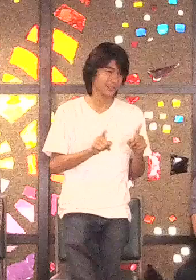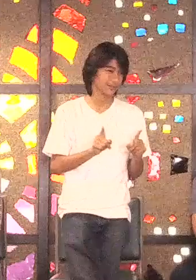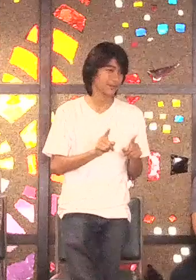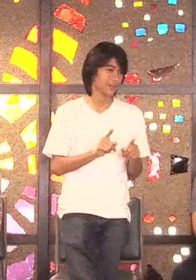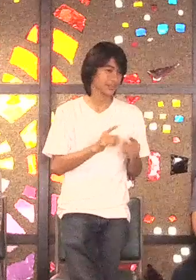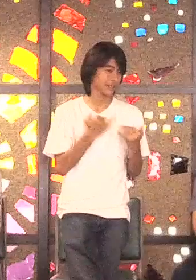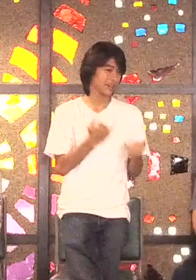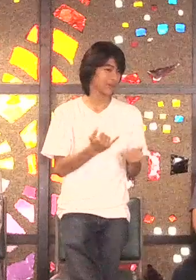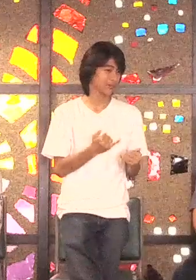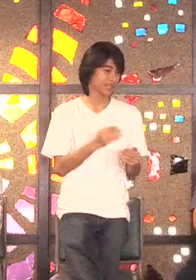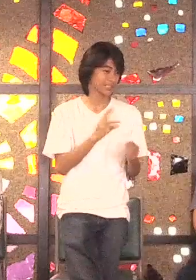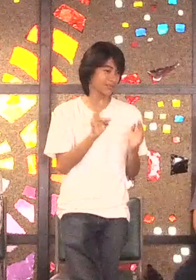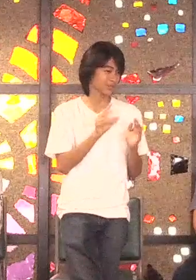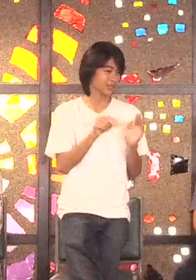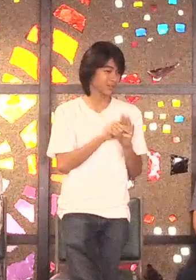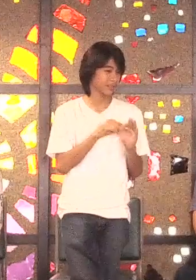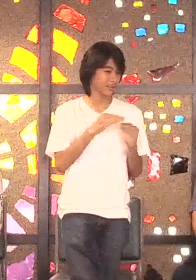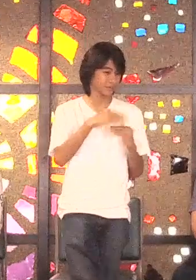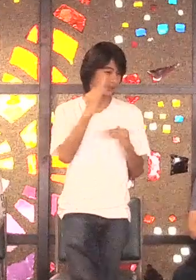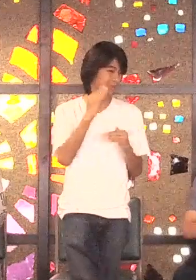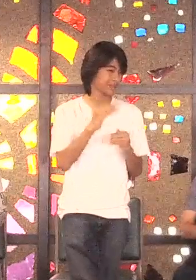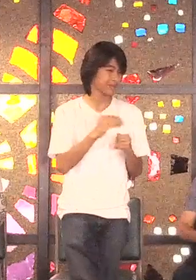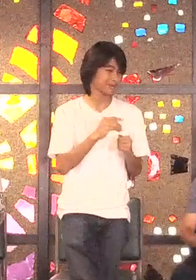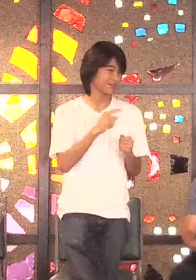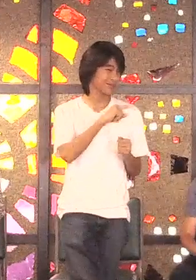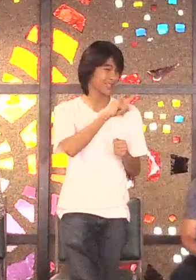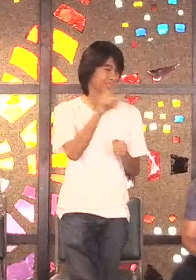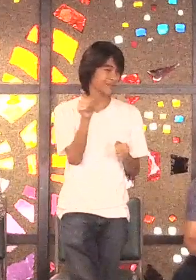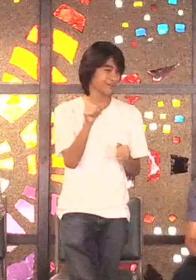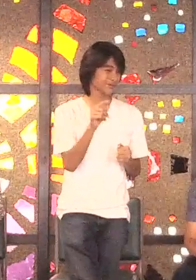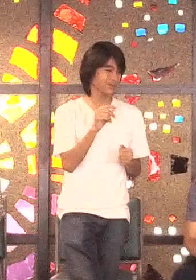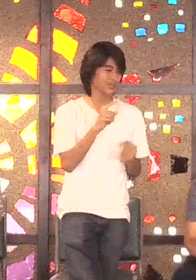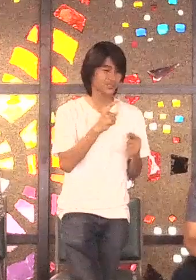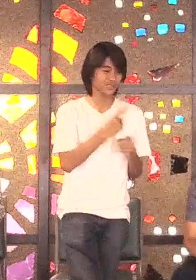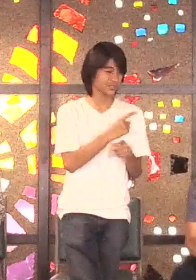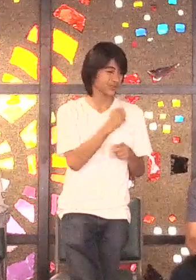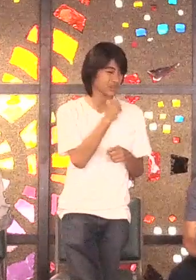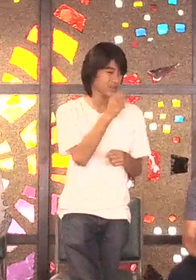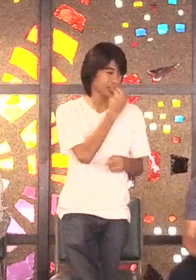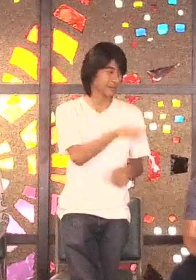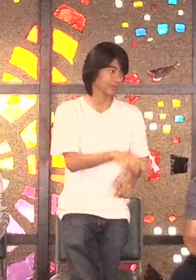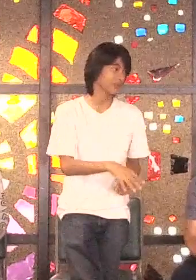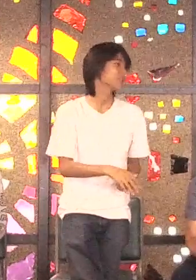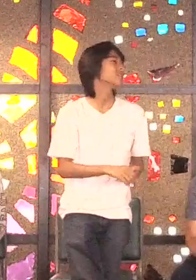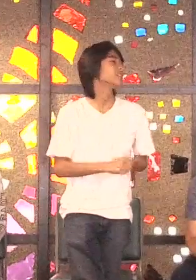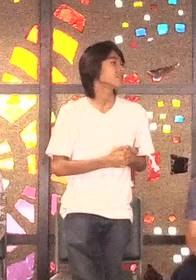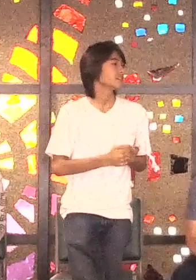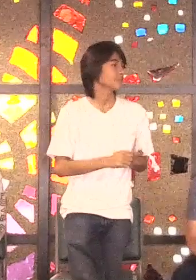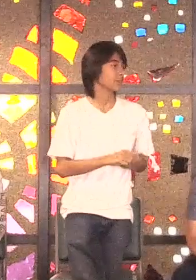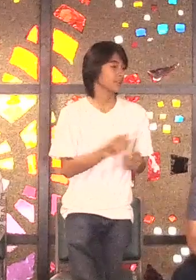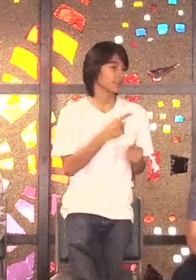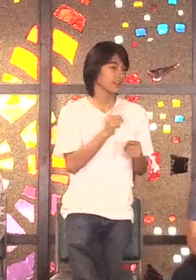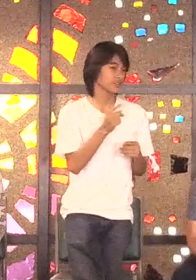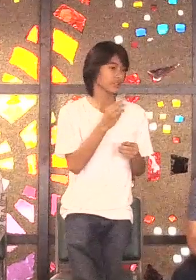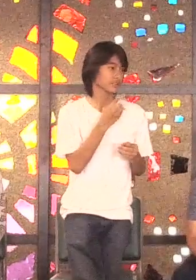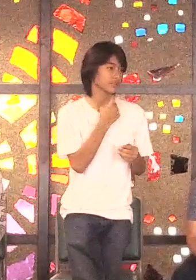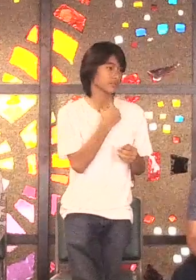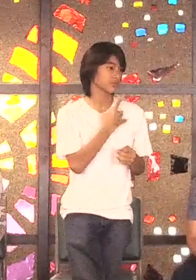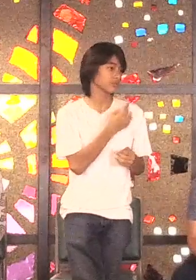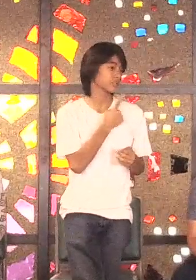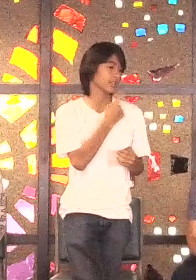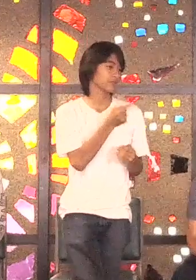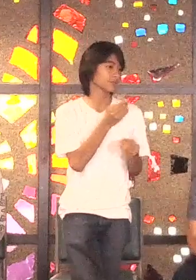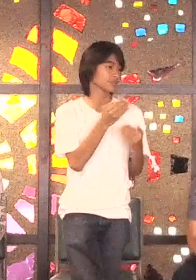But now, like 7th grade, you know, they usually don't care. But I usually